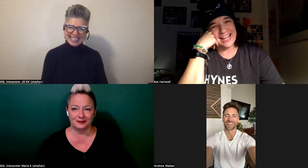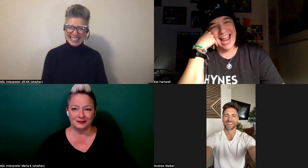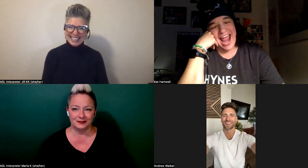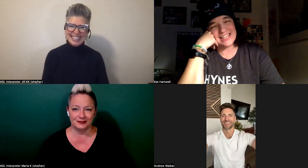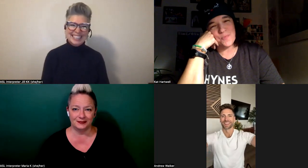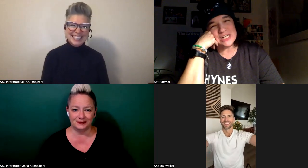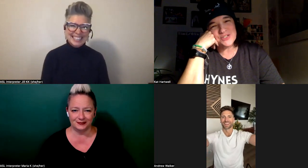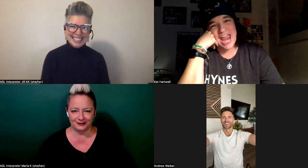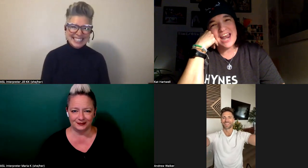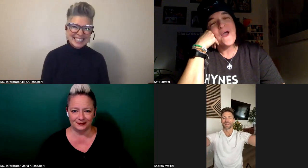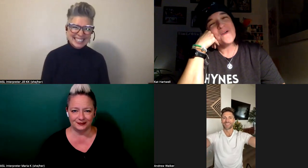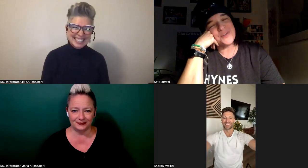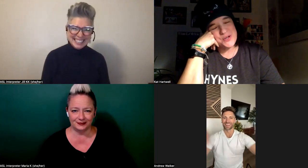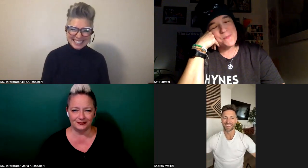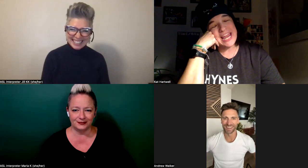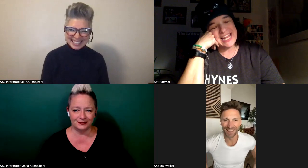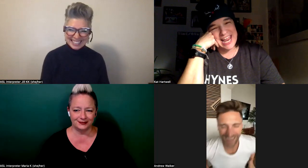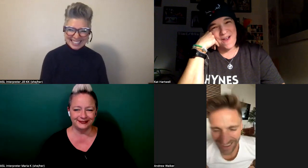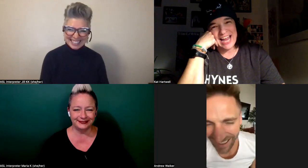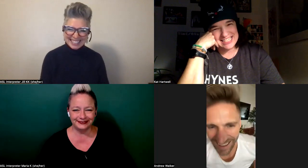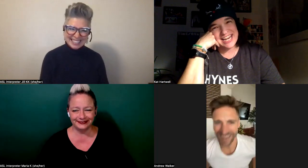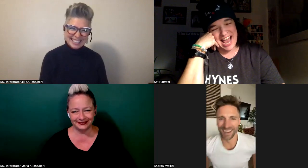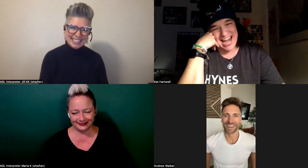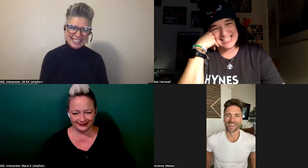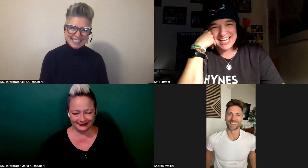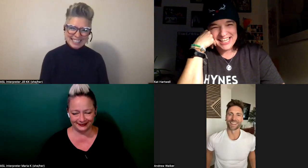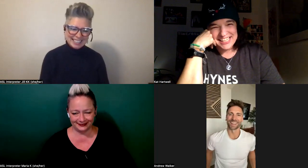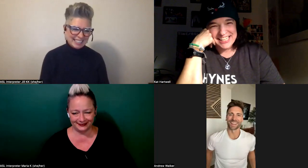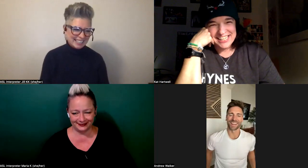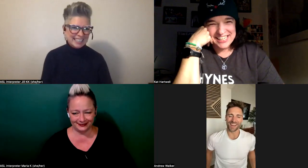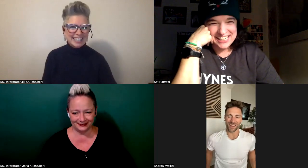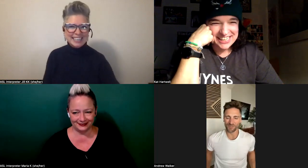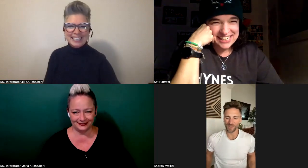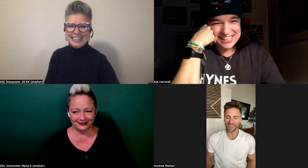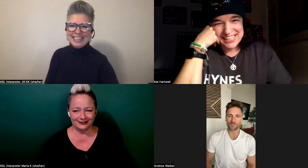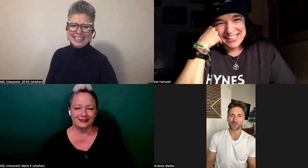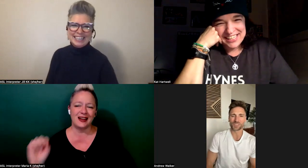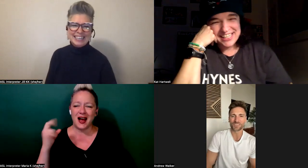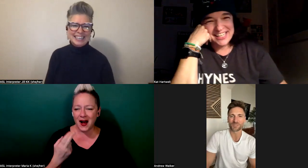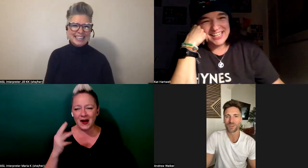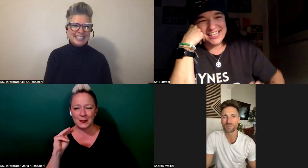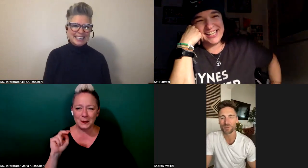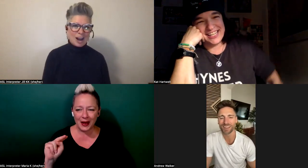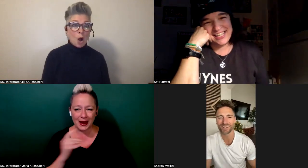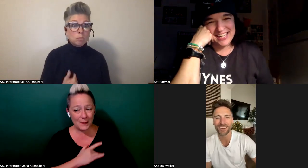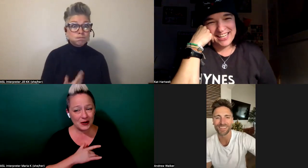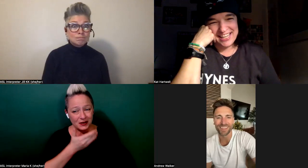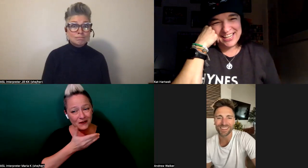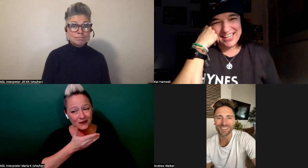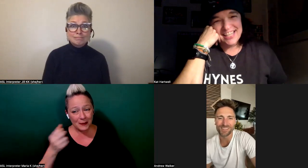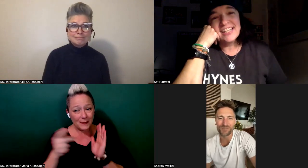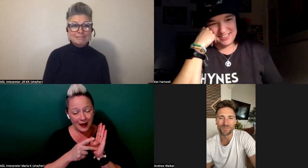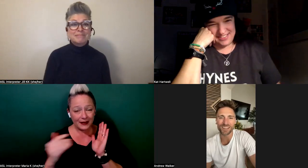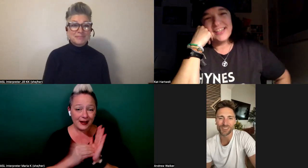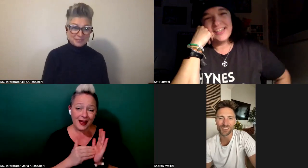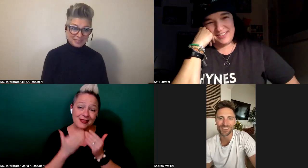Chat podcast. Appreciate you being here again tonight. Oh, man. Appreciate you inviting me back on. Thank